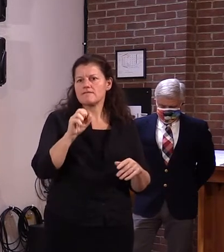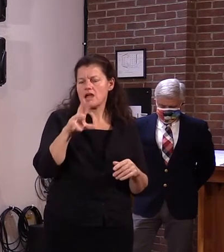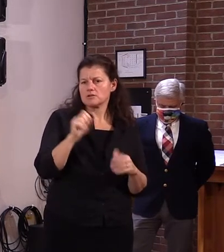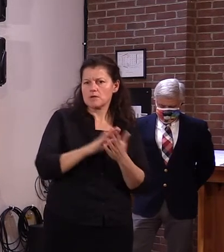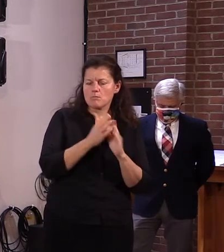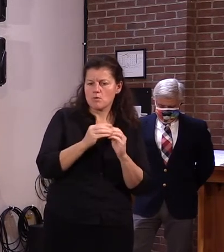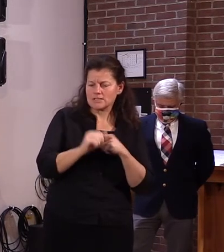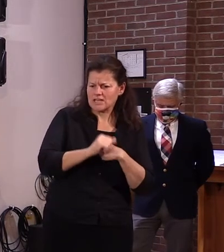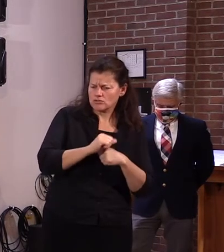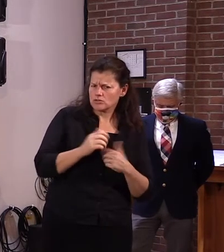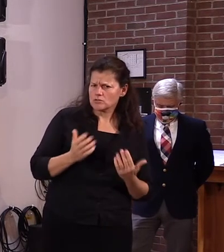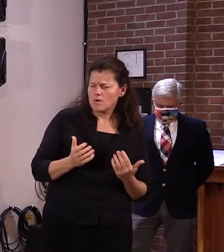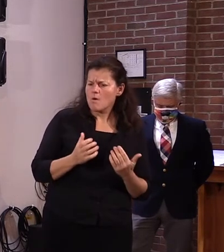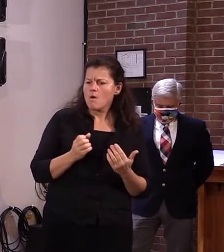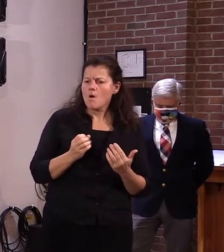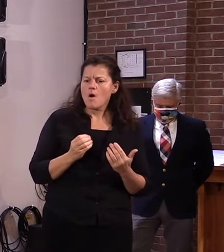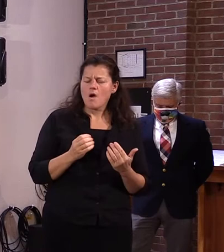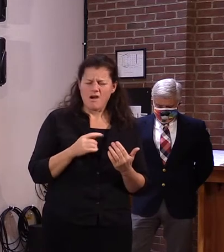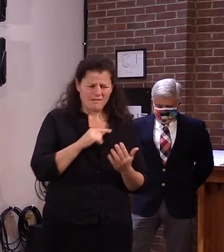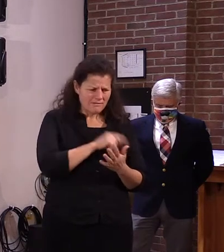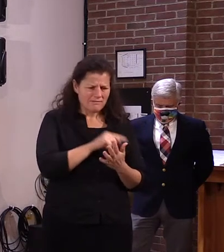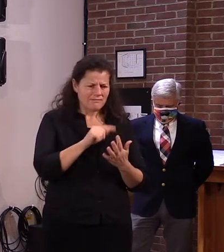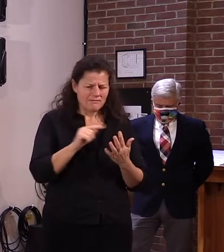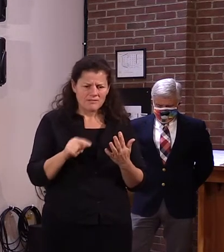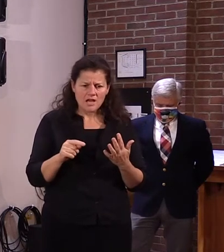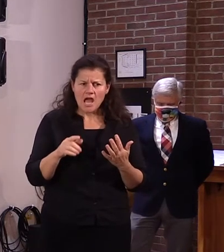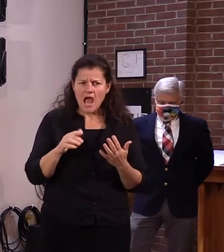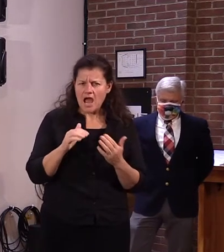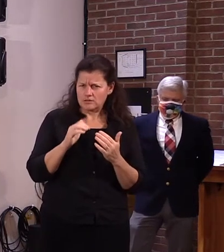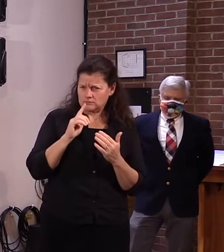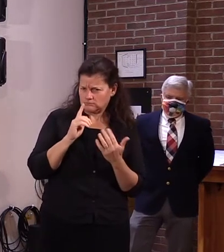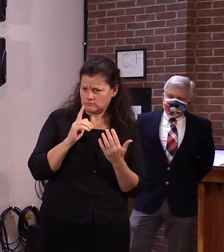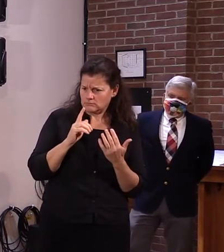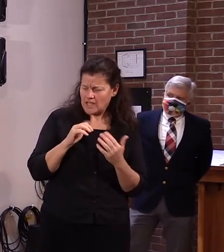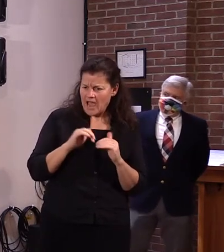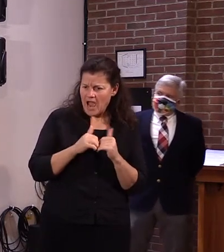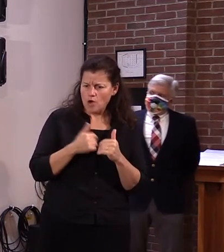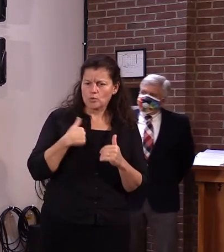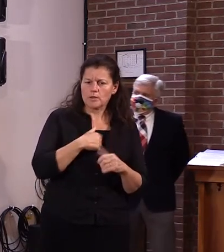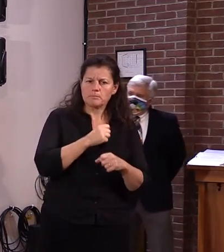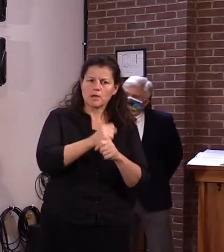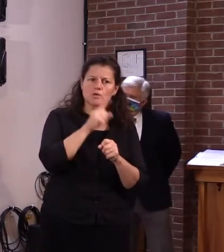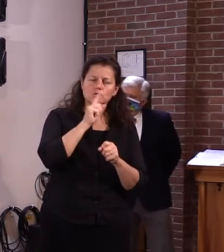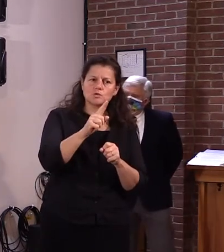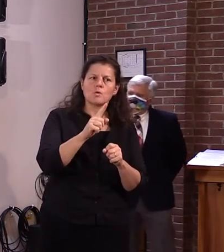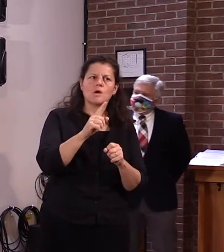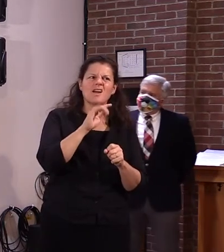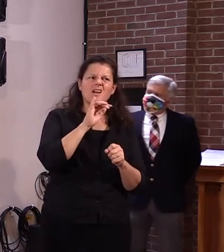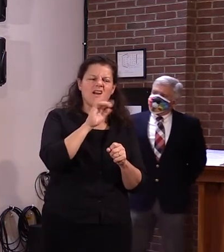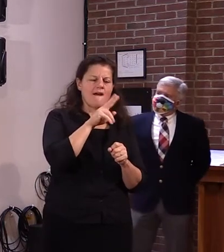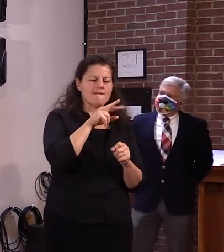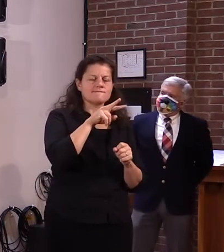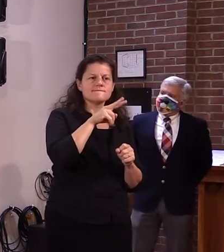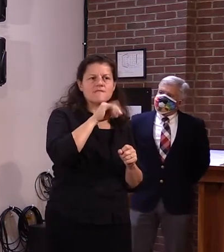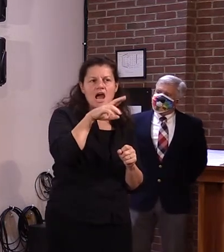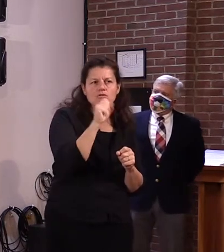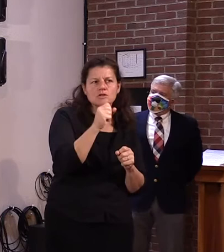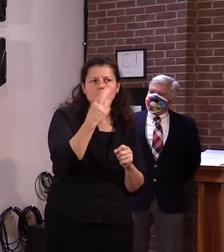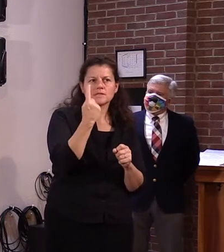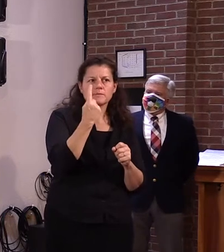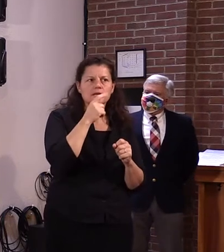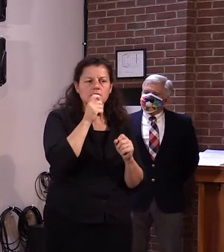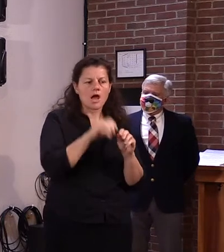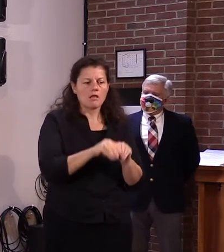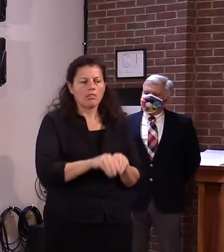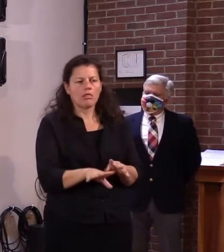How do we ensure that something like this doesn't happen again? I guess. And do